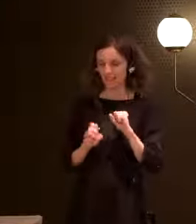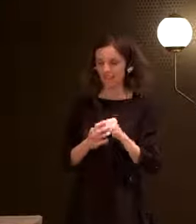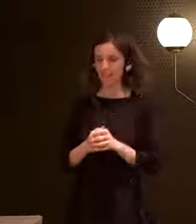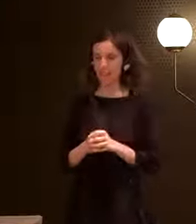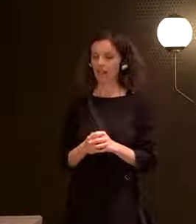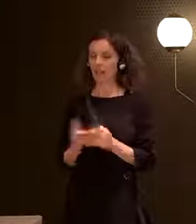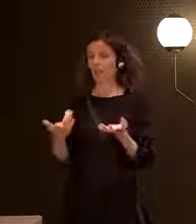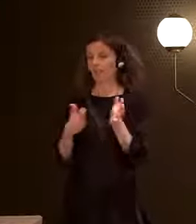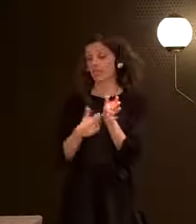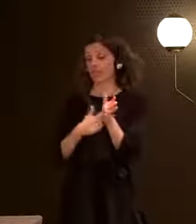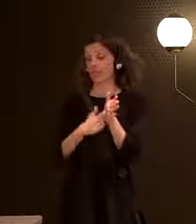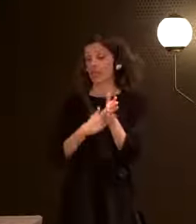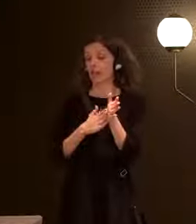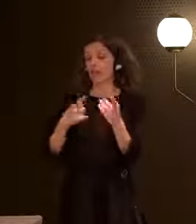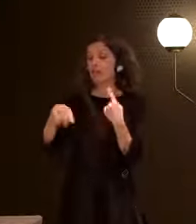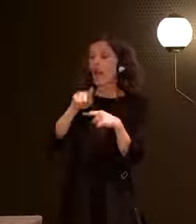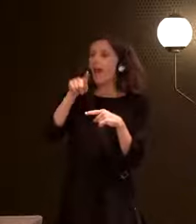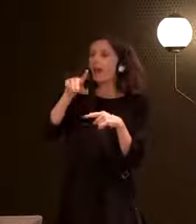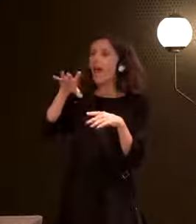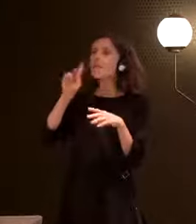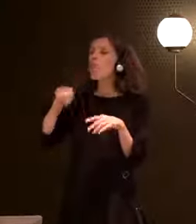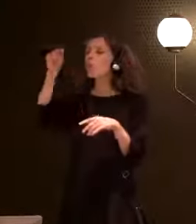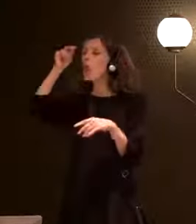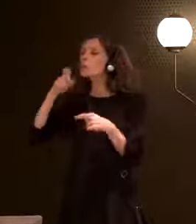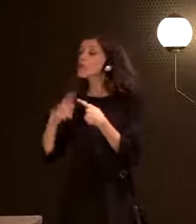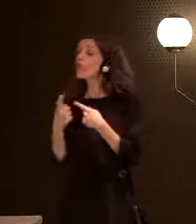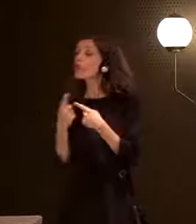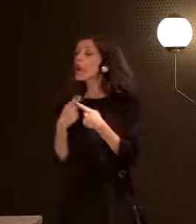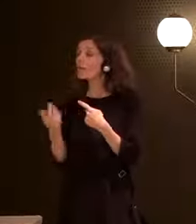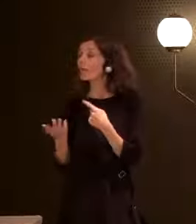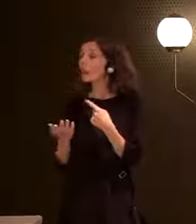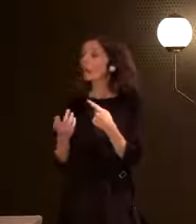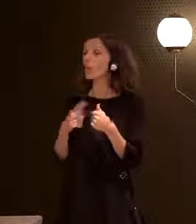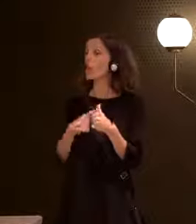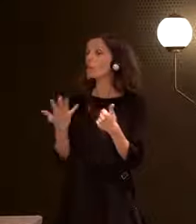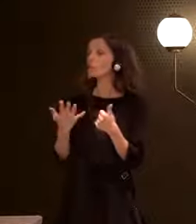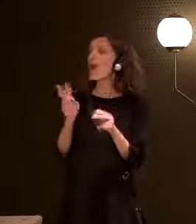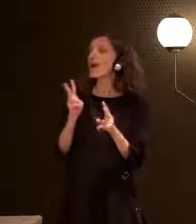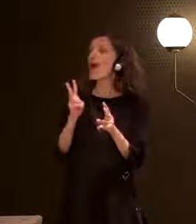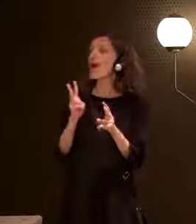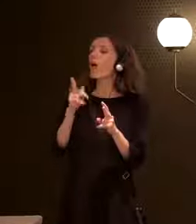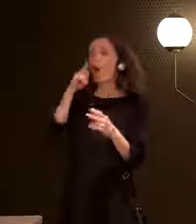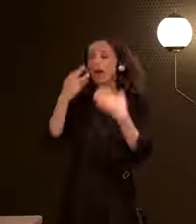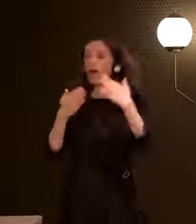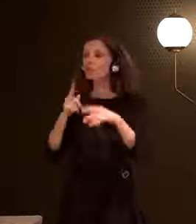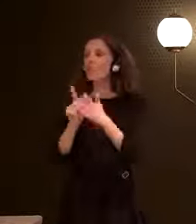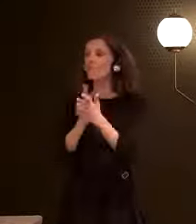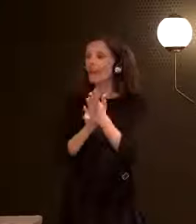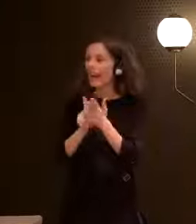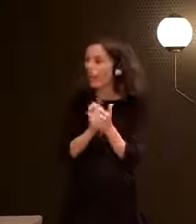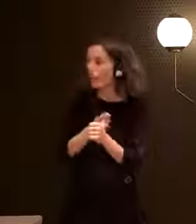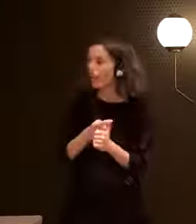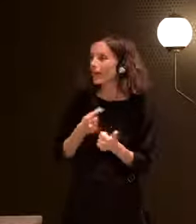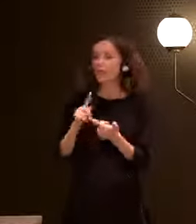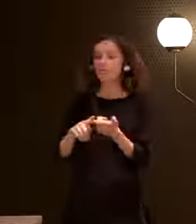time. Also, they will be exposed to ordinal numbers and their significance. As for language, they